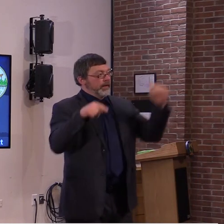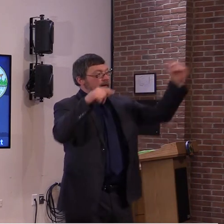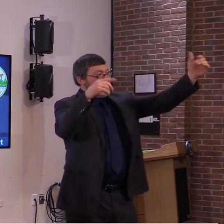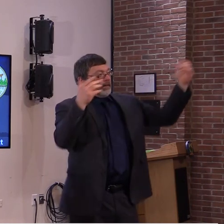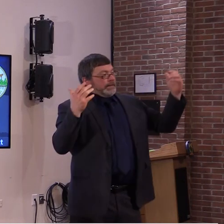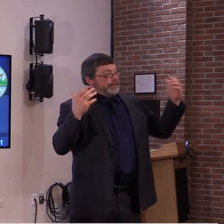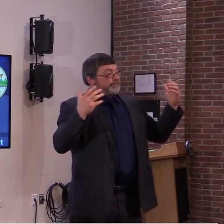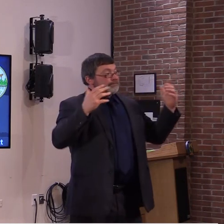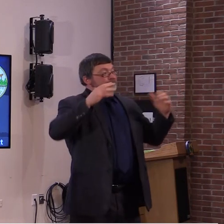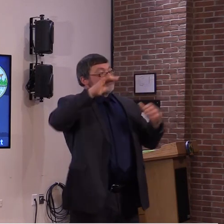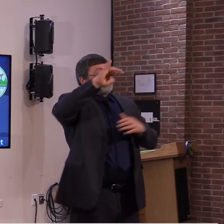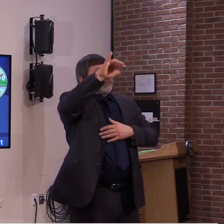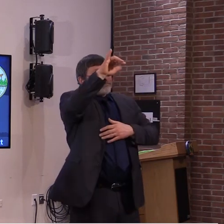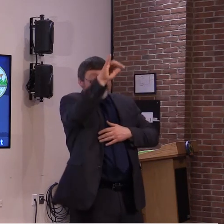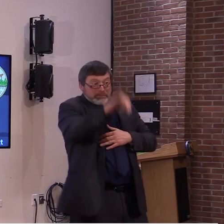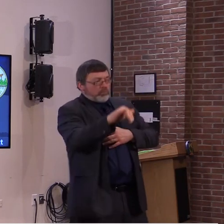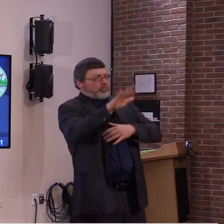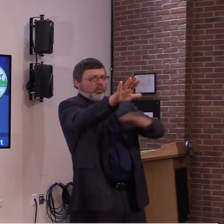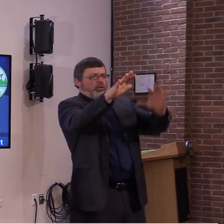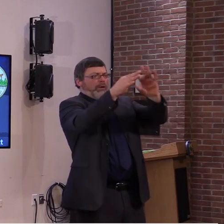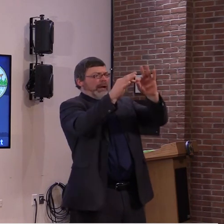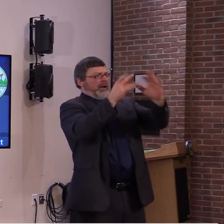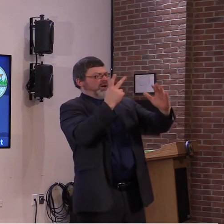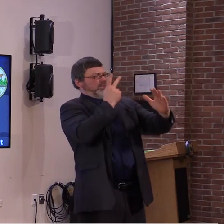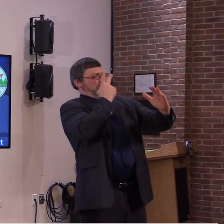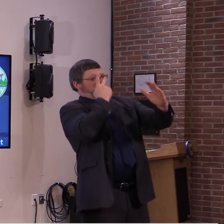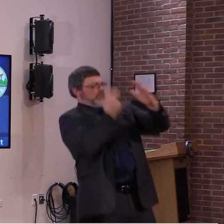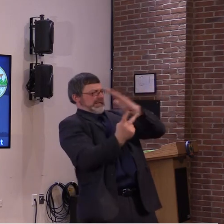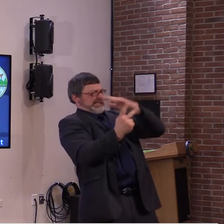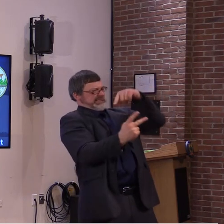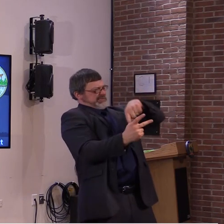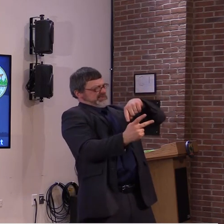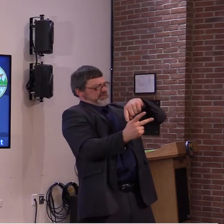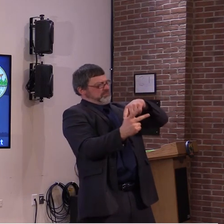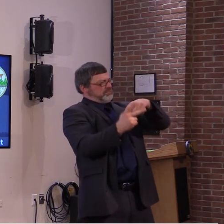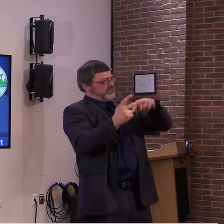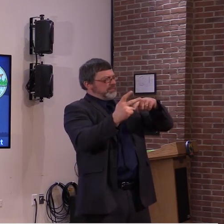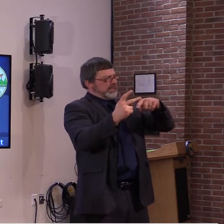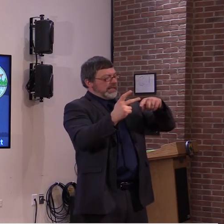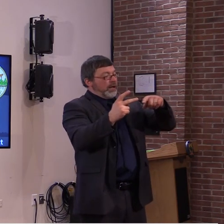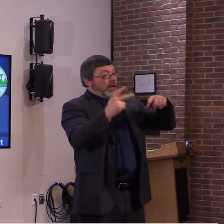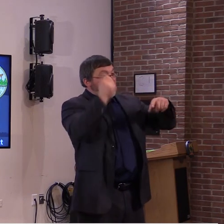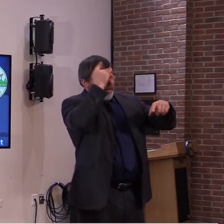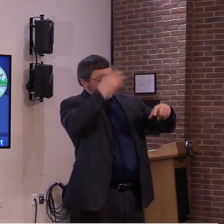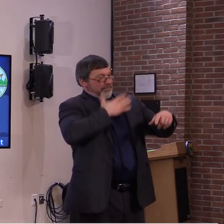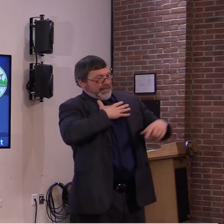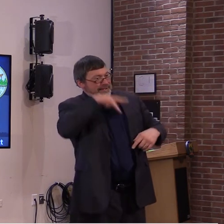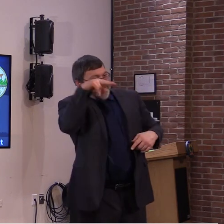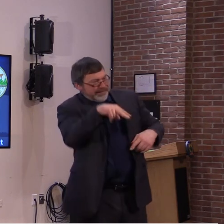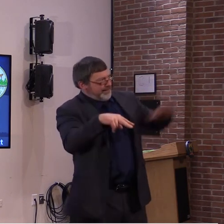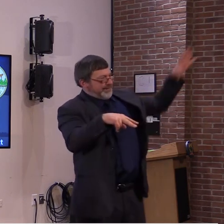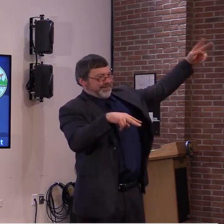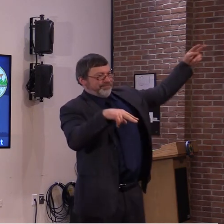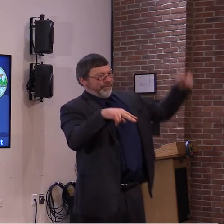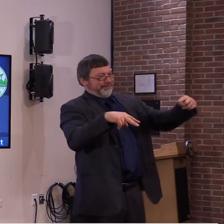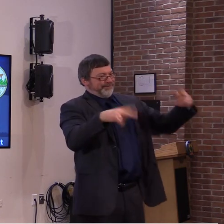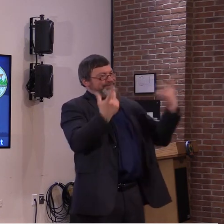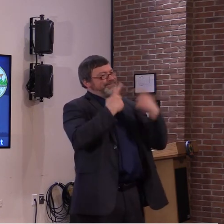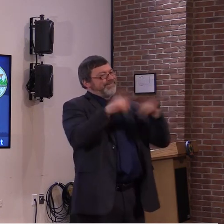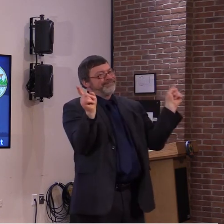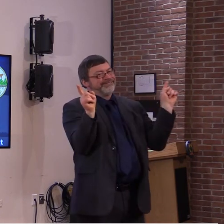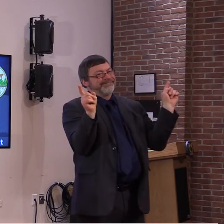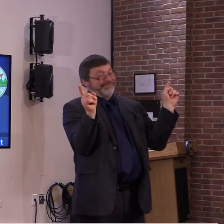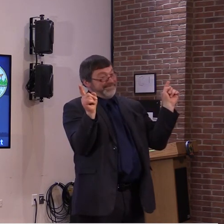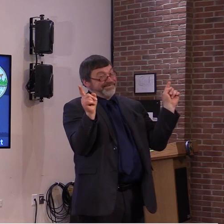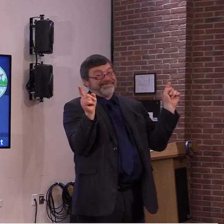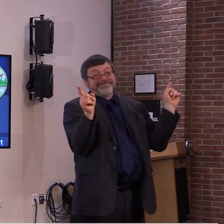We've been given some numbers. We'll see if those numbers hold true. They're not what we still expected. They're about 1,000 short